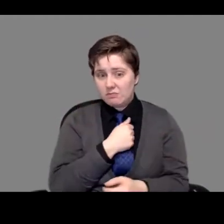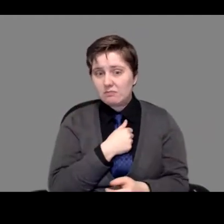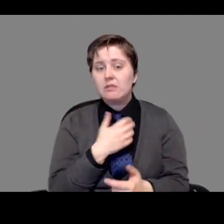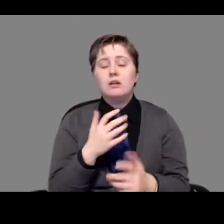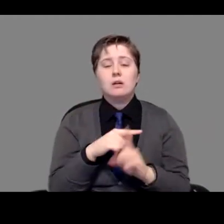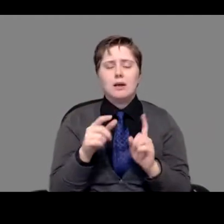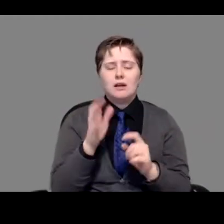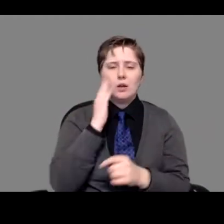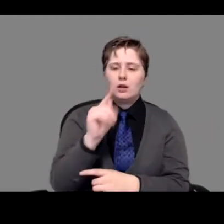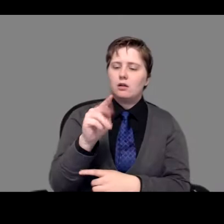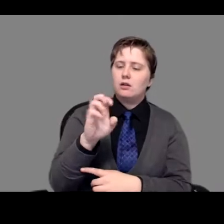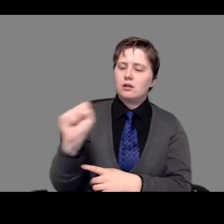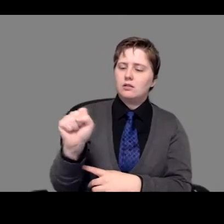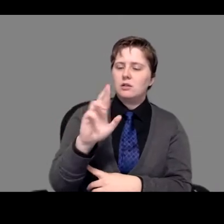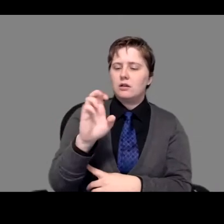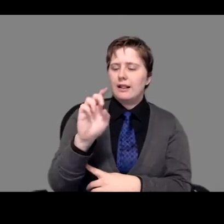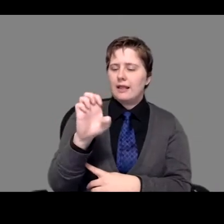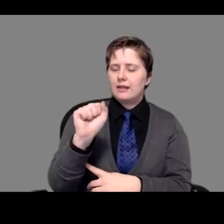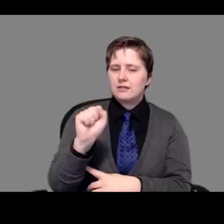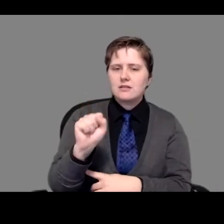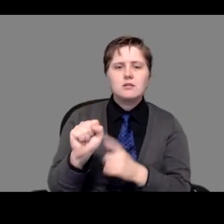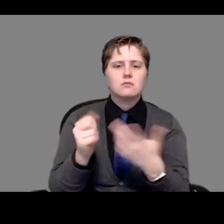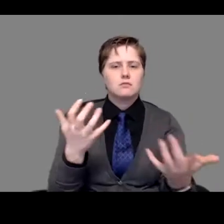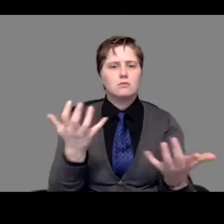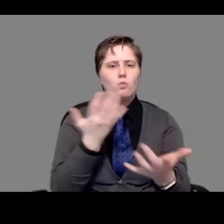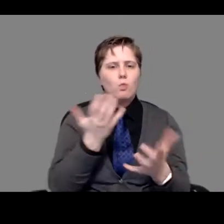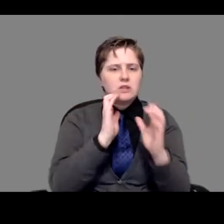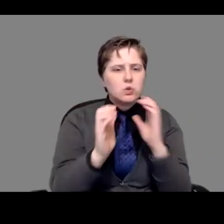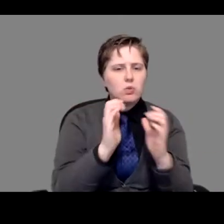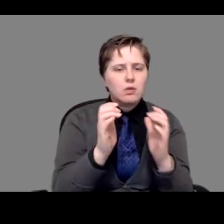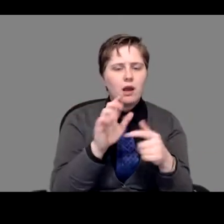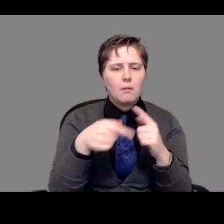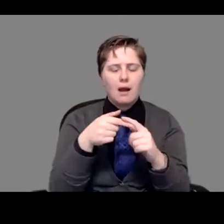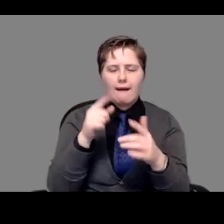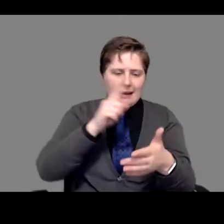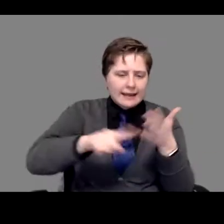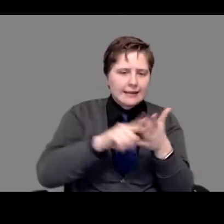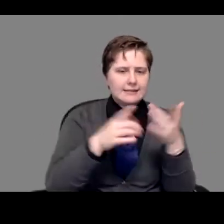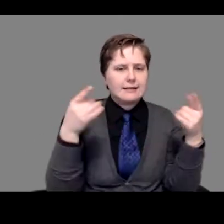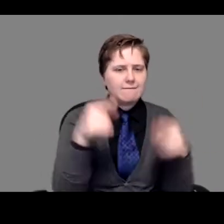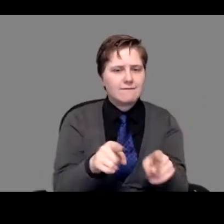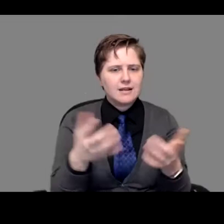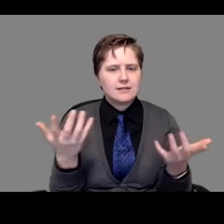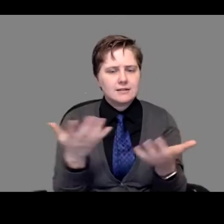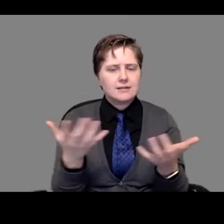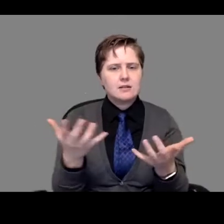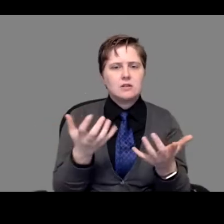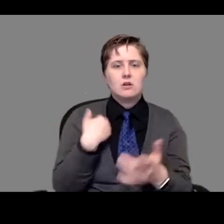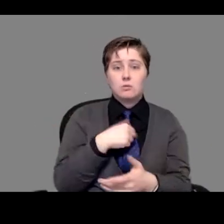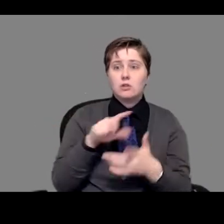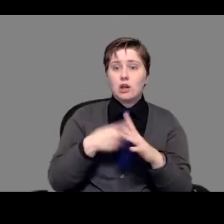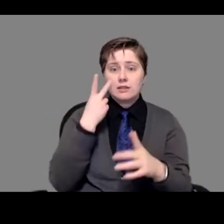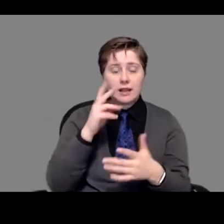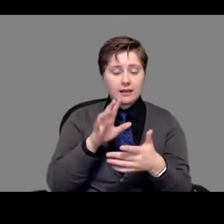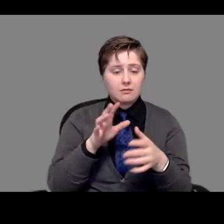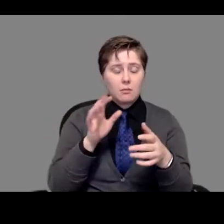press releases, or what are what's the communication around canceling an event? We're starting to actually see events being